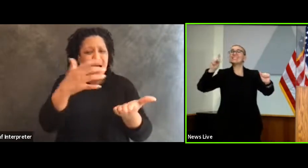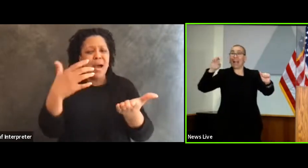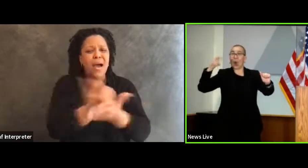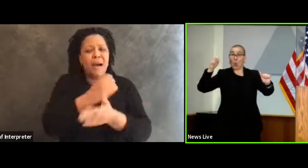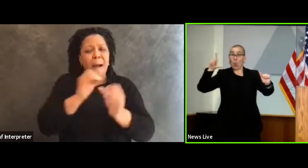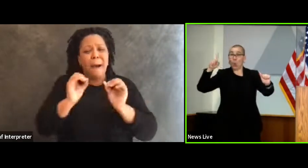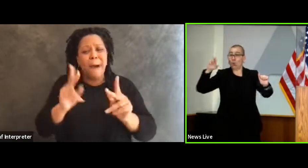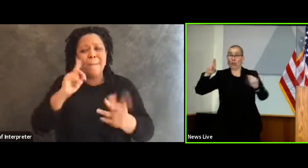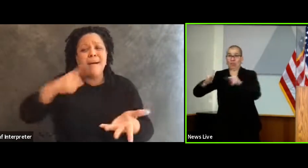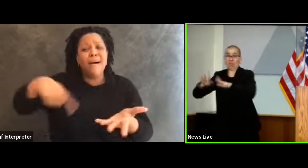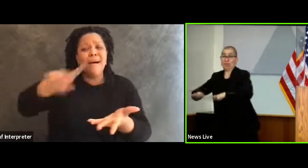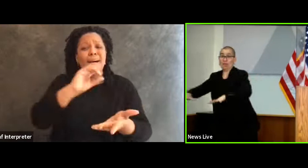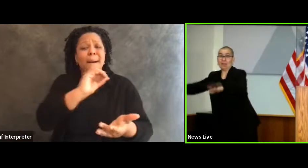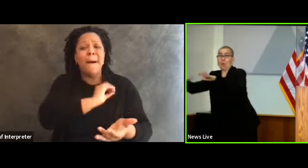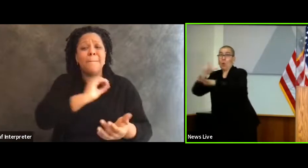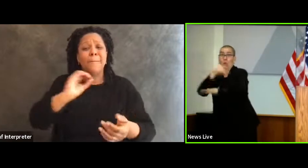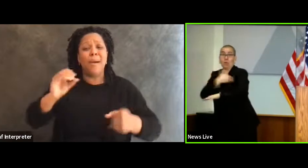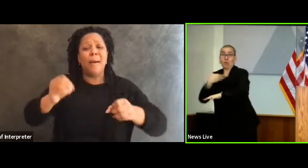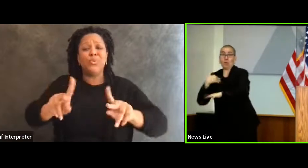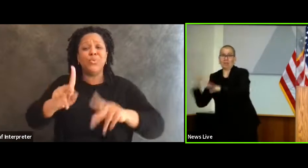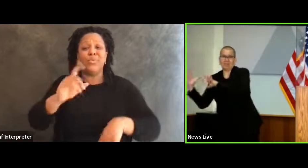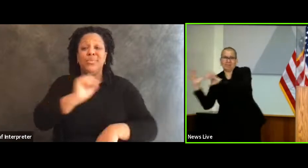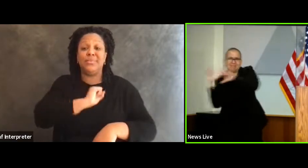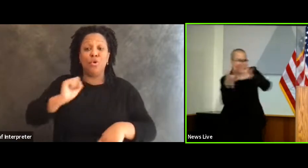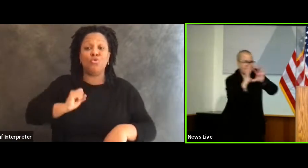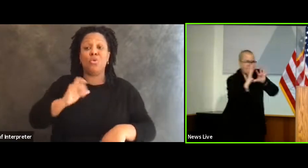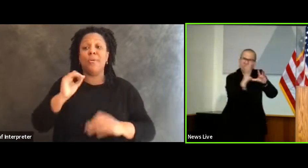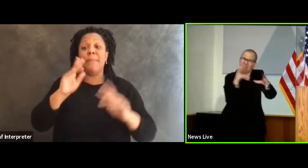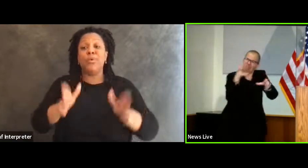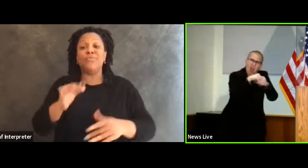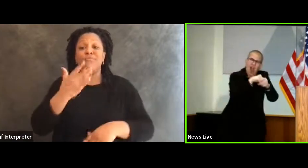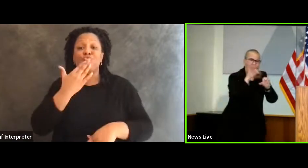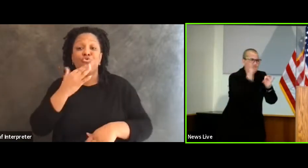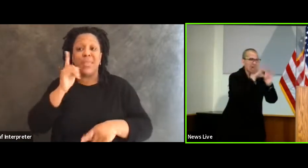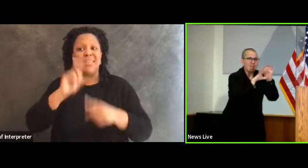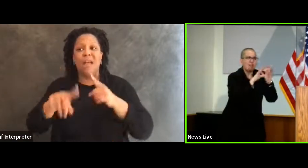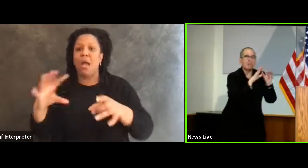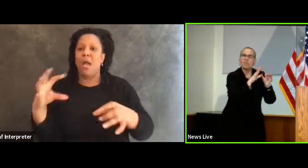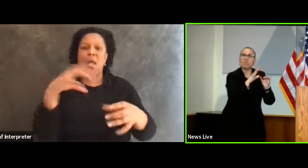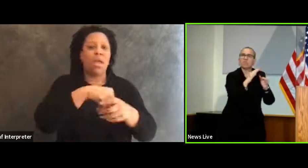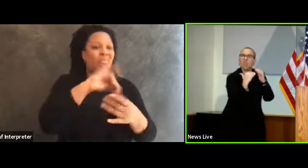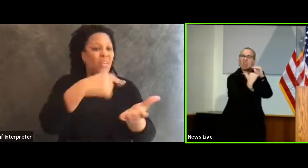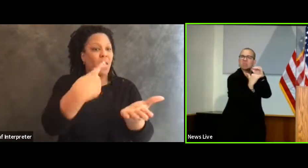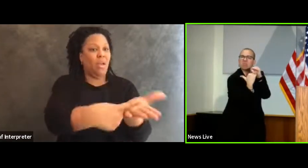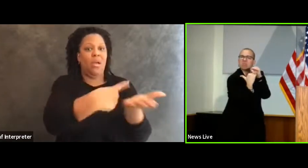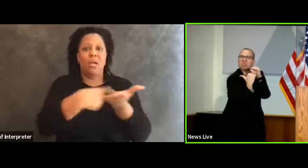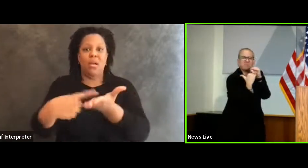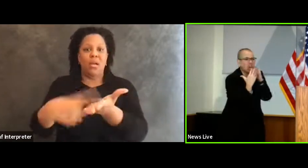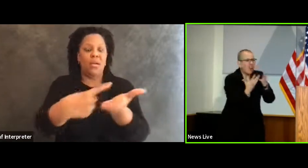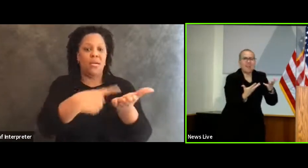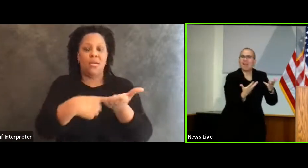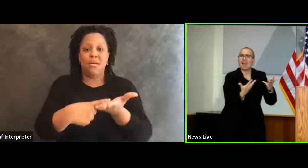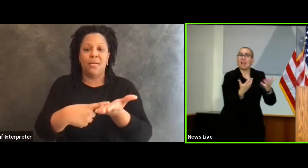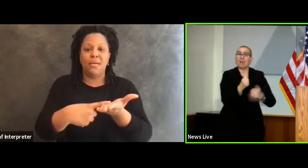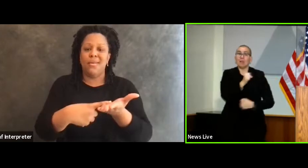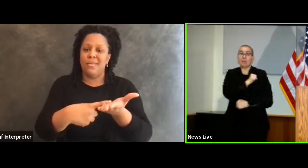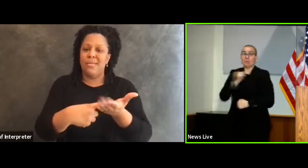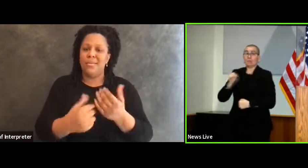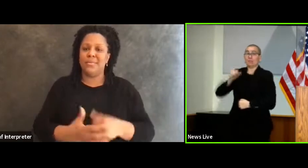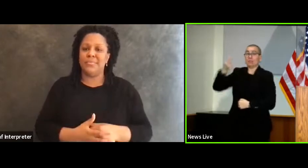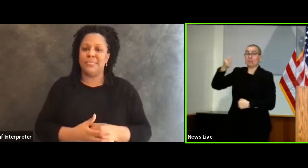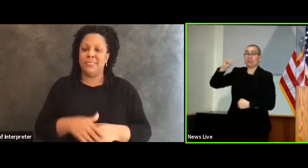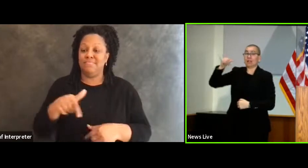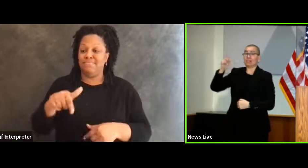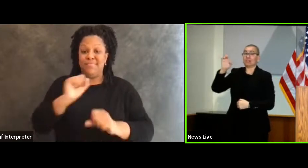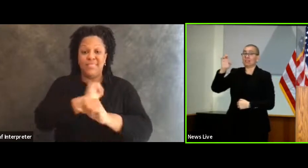color, to be a part of that discussion. And finally, while Senator Gazelka has committed to letting the committee process